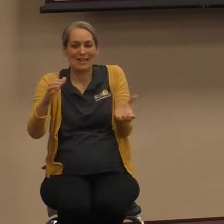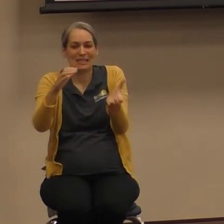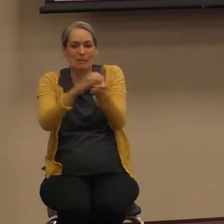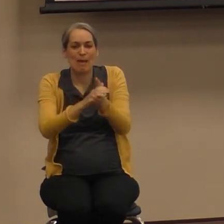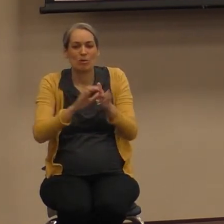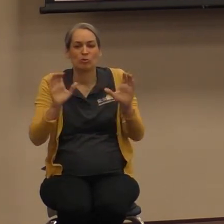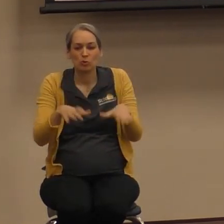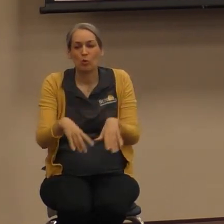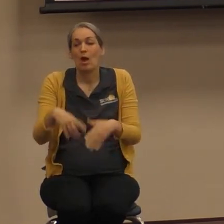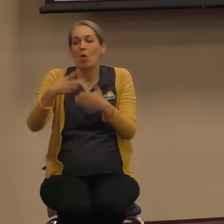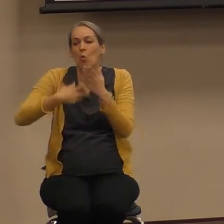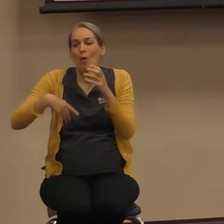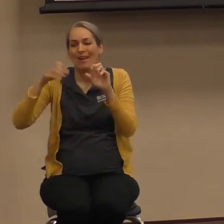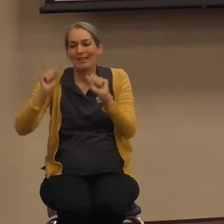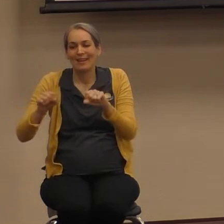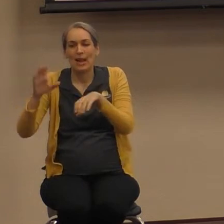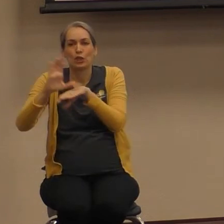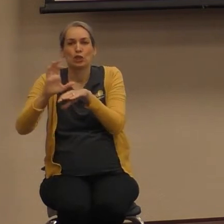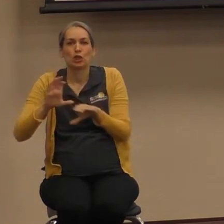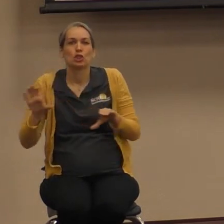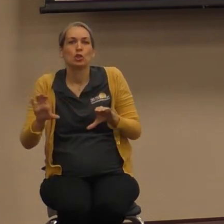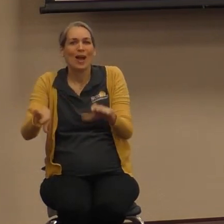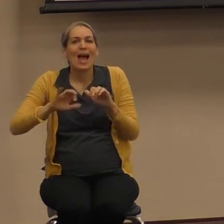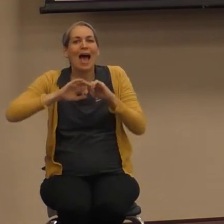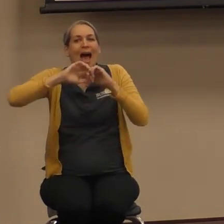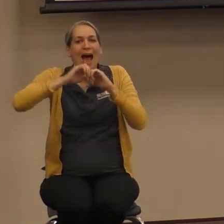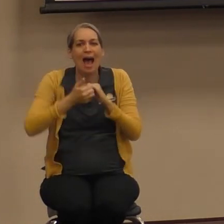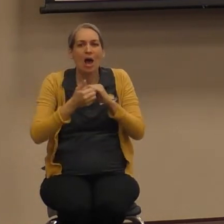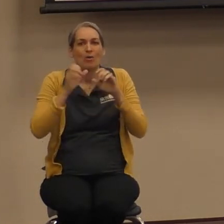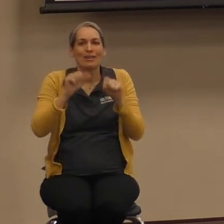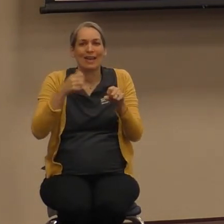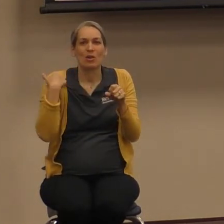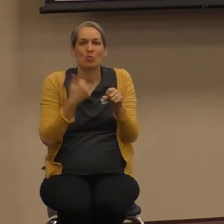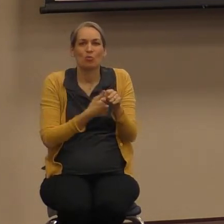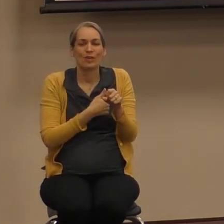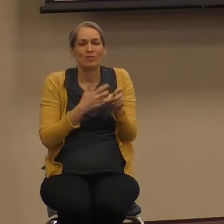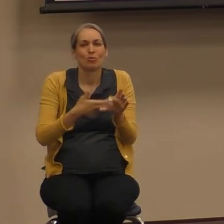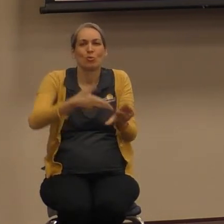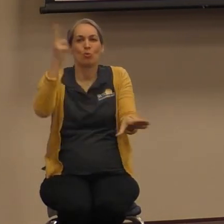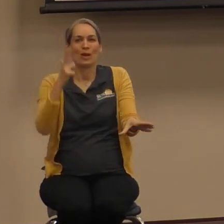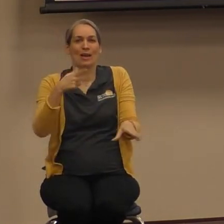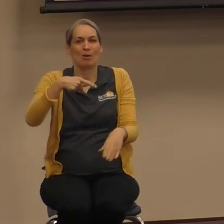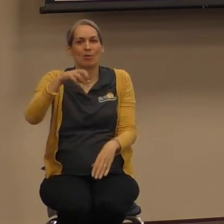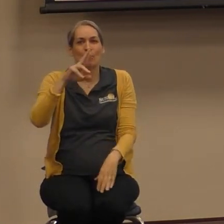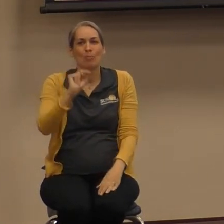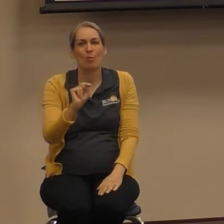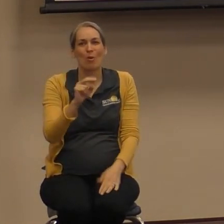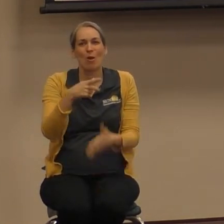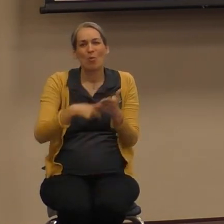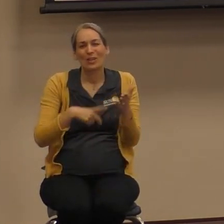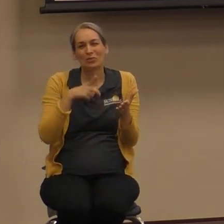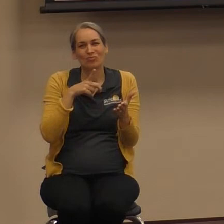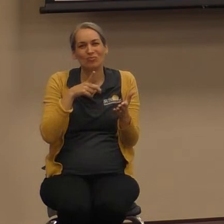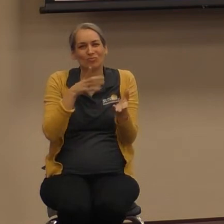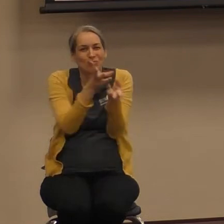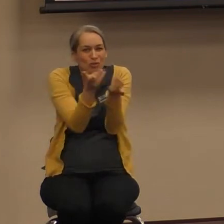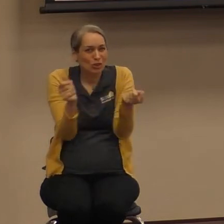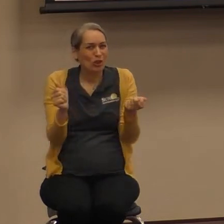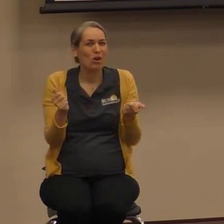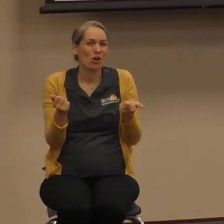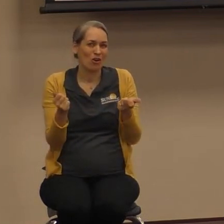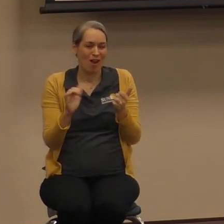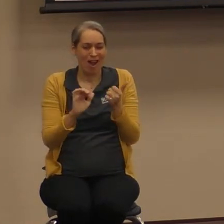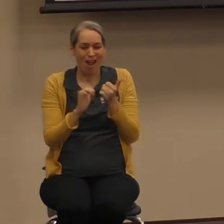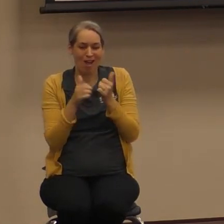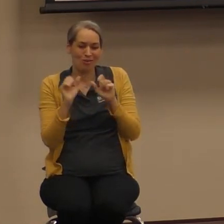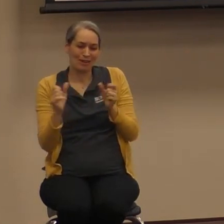out. But we're going to look at how we can get out of porn, what the cure is, and again, how the spouse can